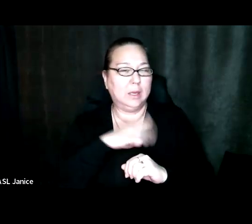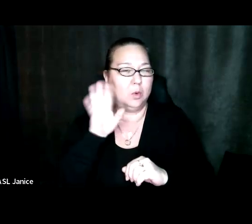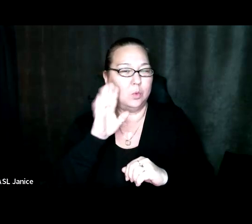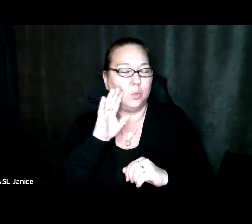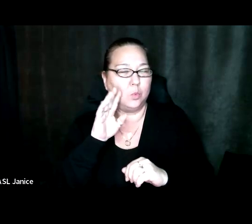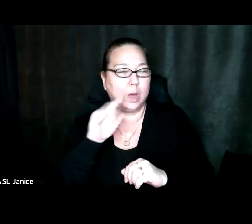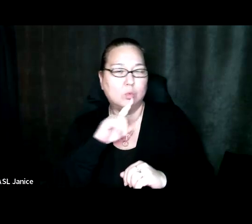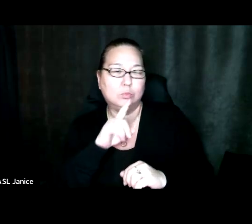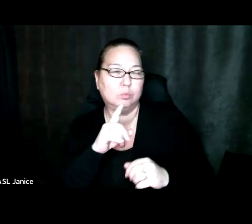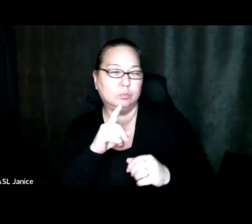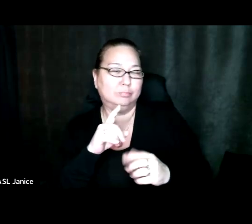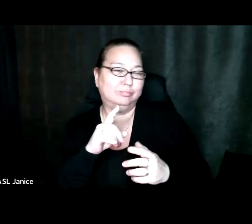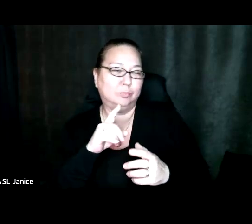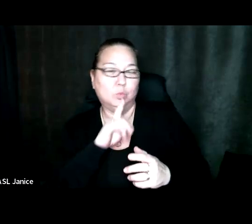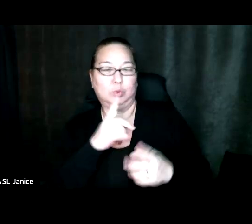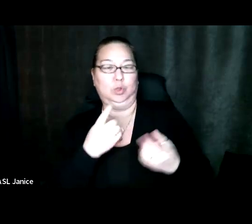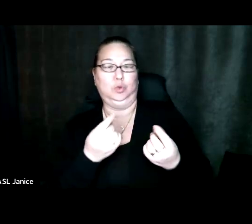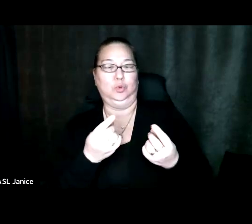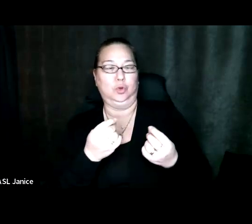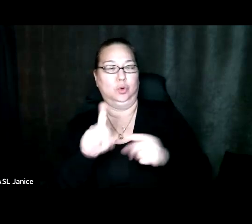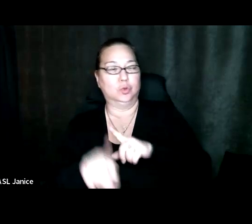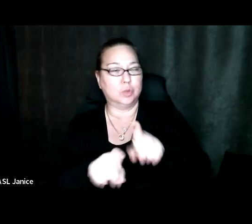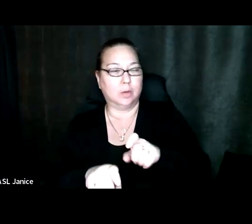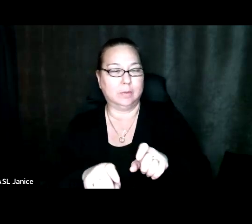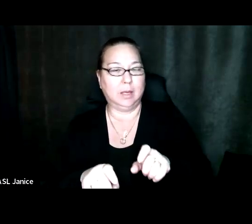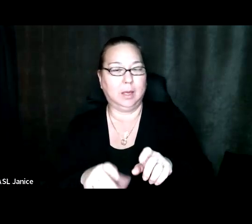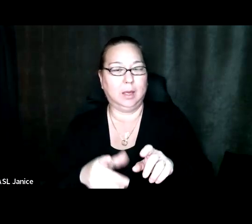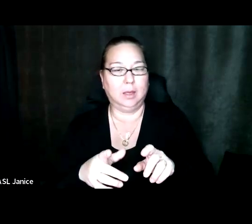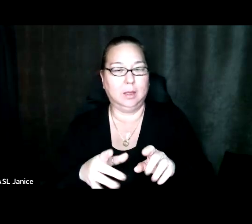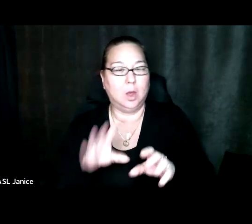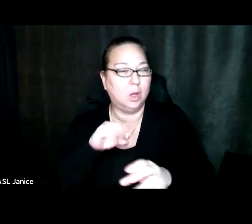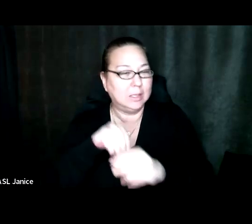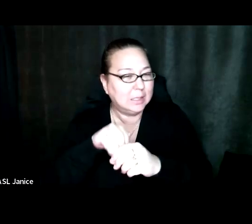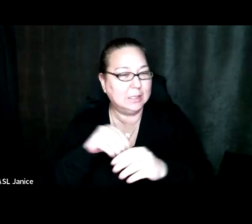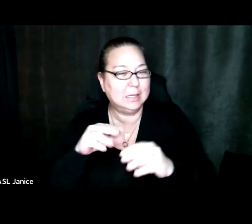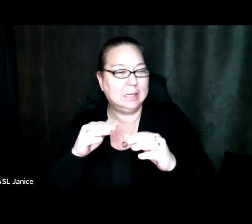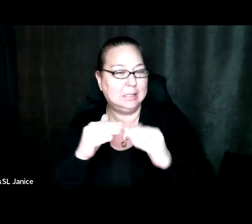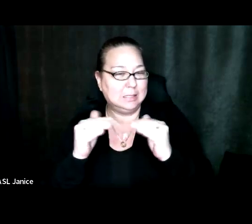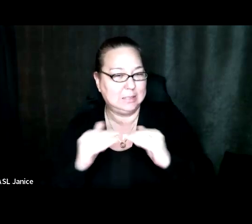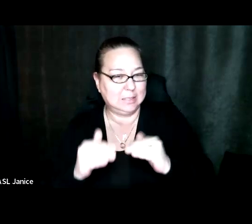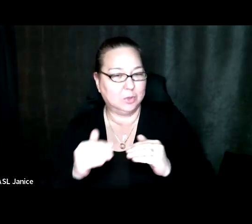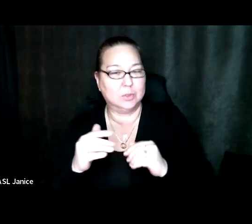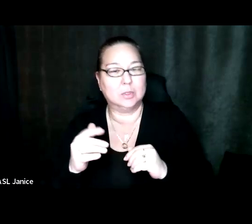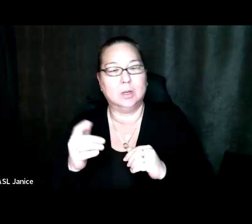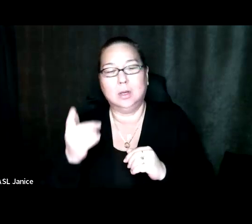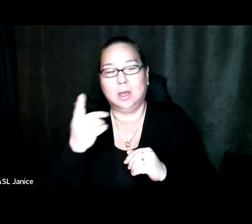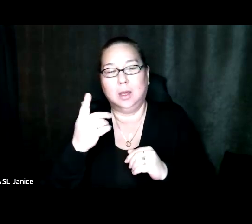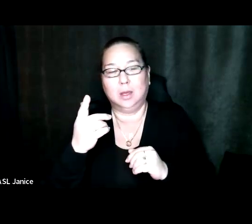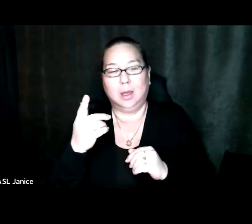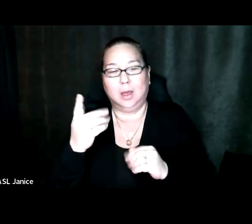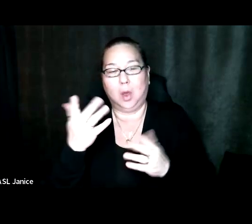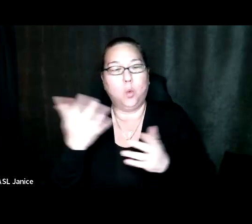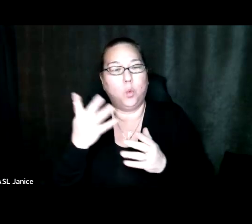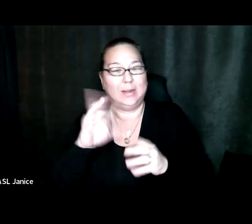mentioned the stat, I was like, the reason why I think my head went to slide 6 was because if you look at the